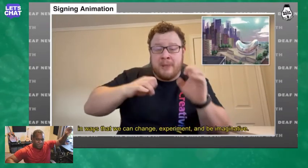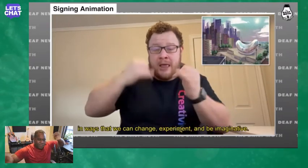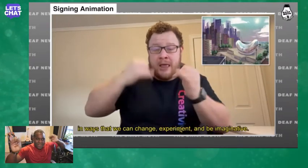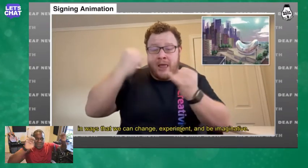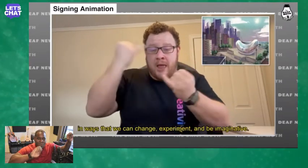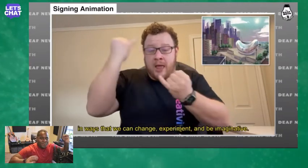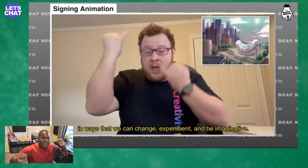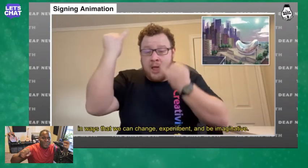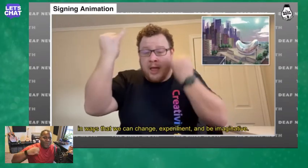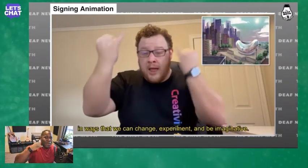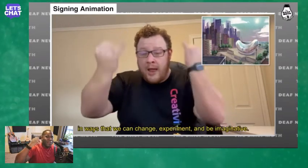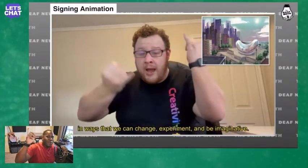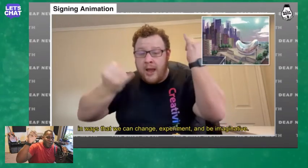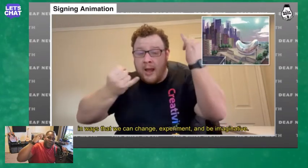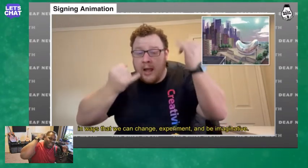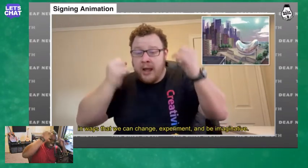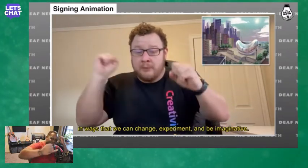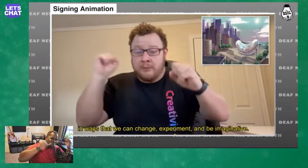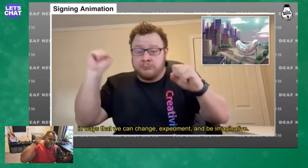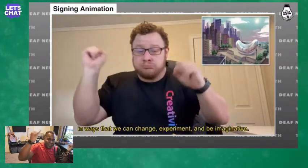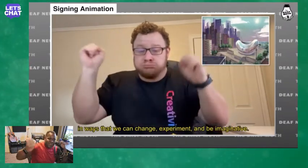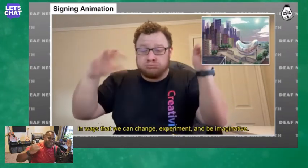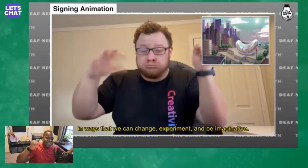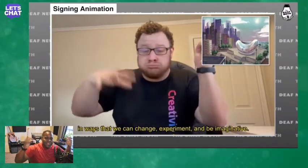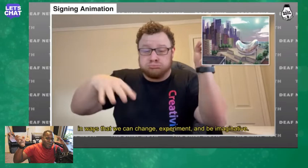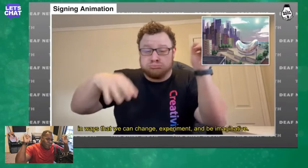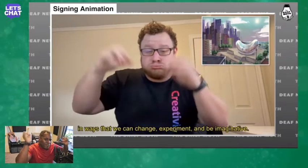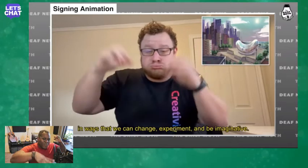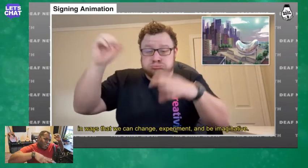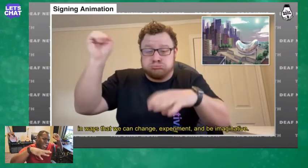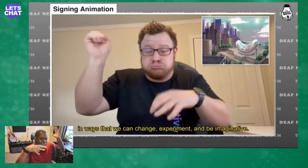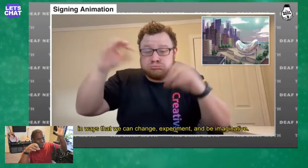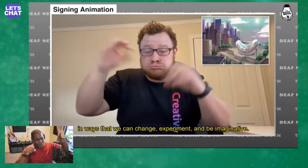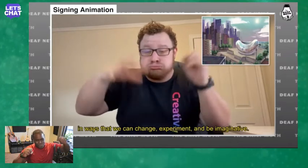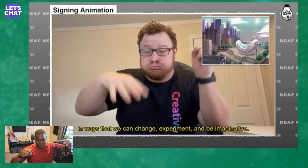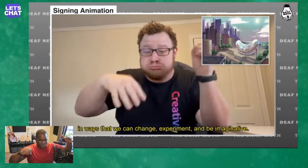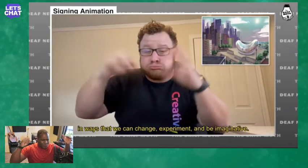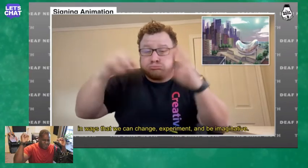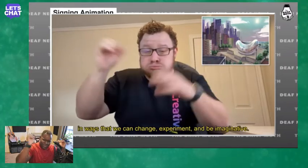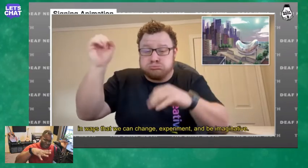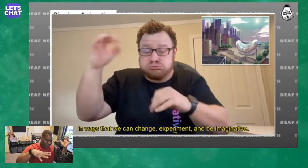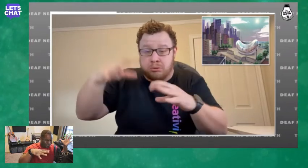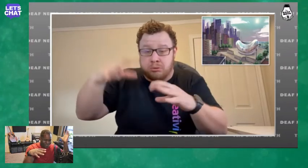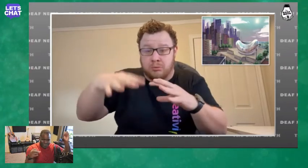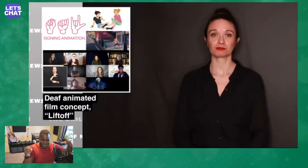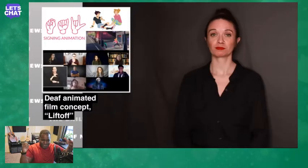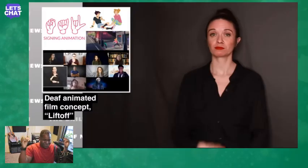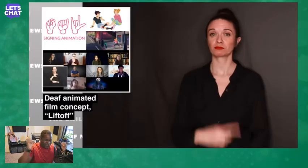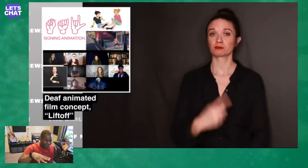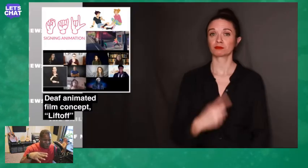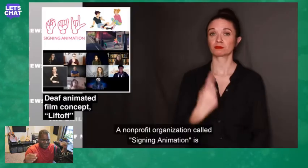I can experiment with anything I want, or I can imagine anything I want. Dude, I can just start throwing stuff in.